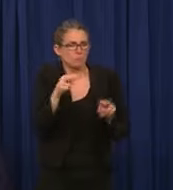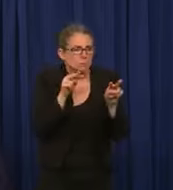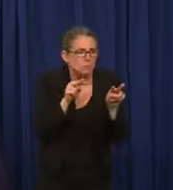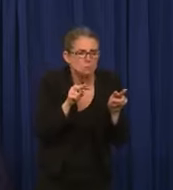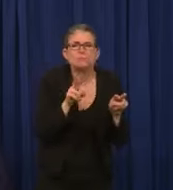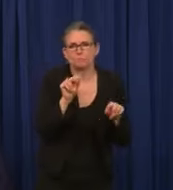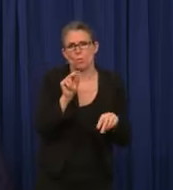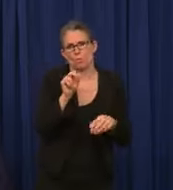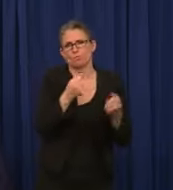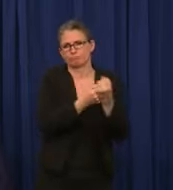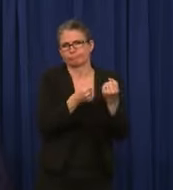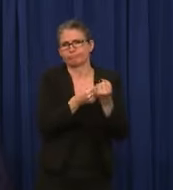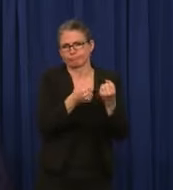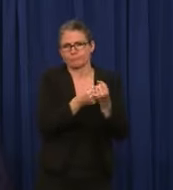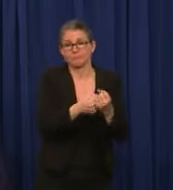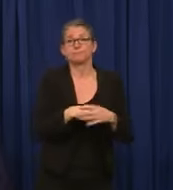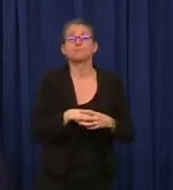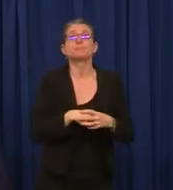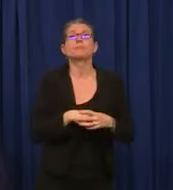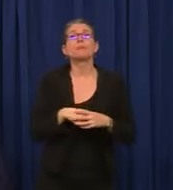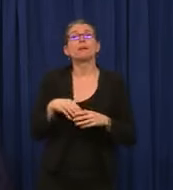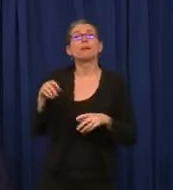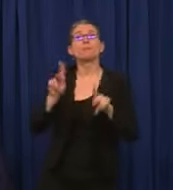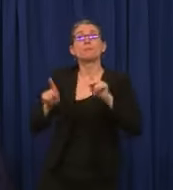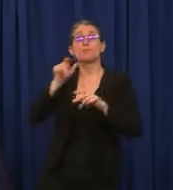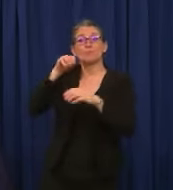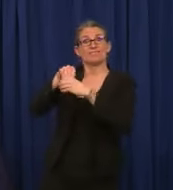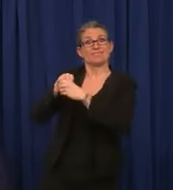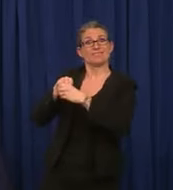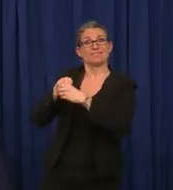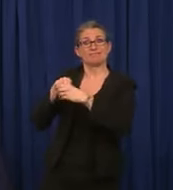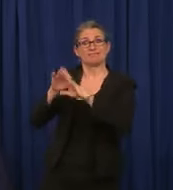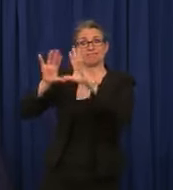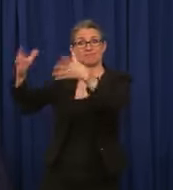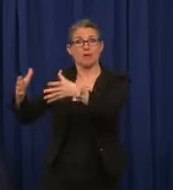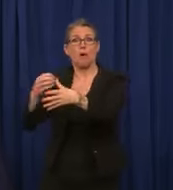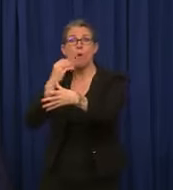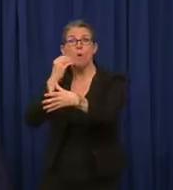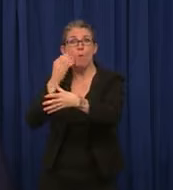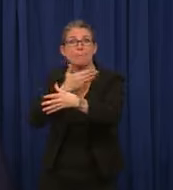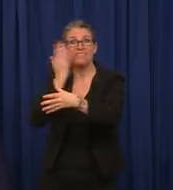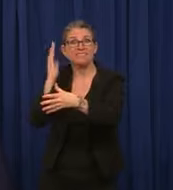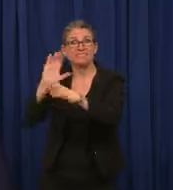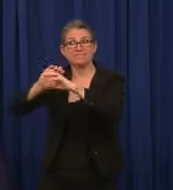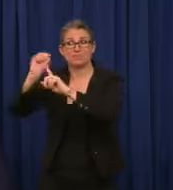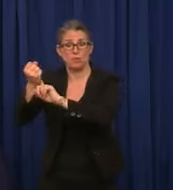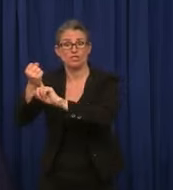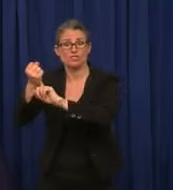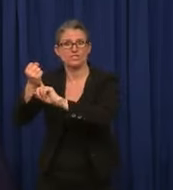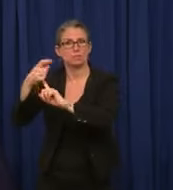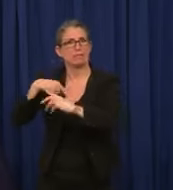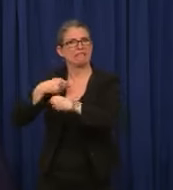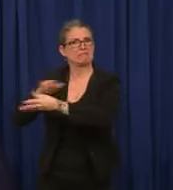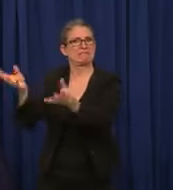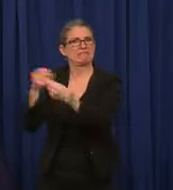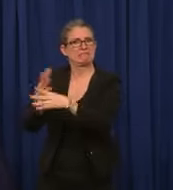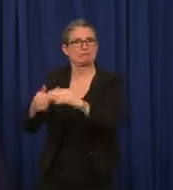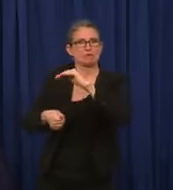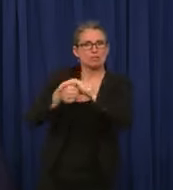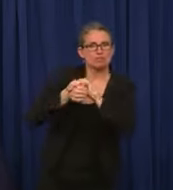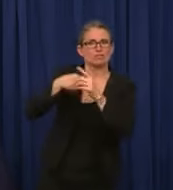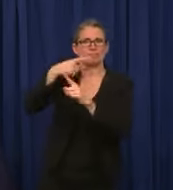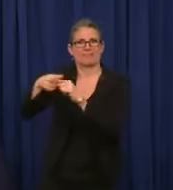experiencing homelessness, but the other social needs. We know that rates, for example, of behavioral health and behavioral health